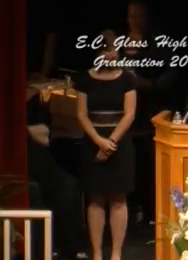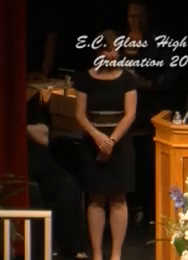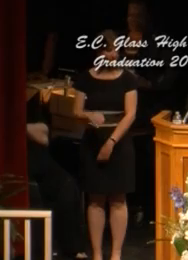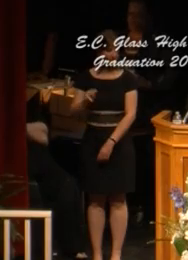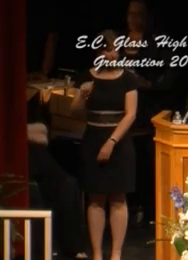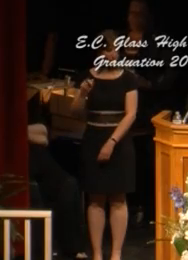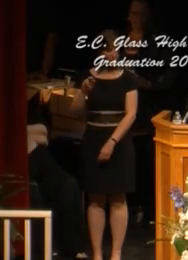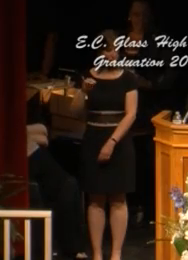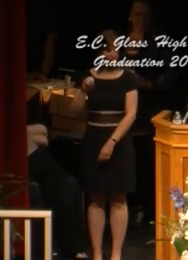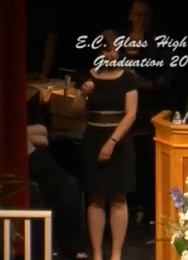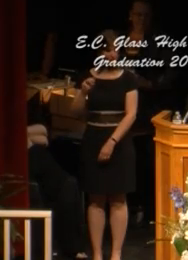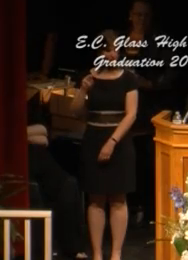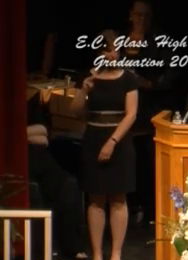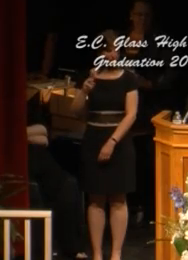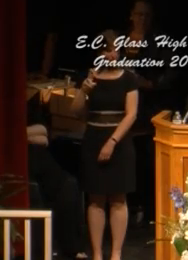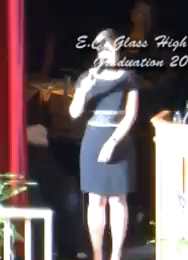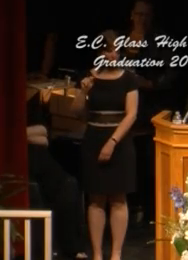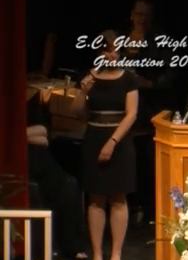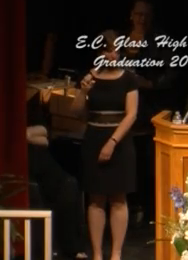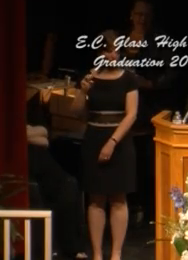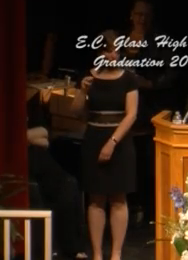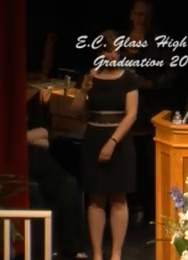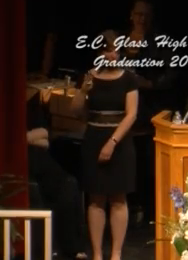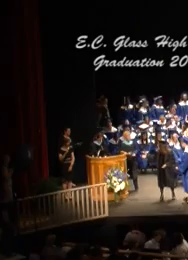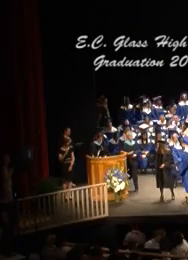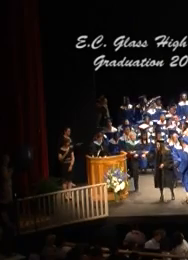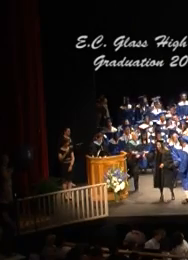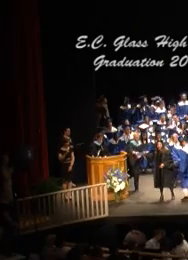Marie Mindy Mutambezi.